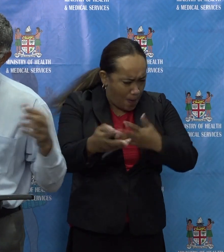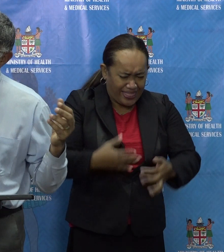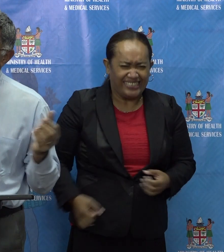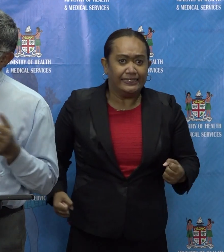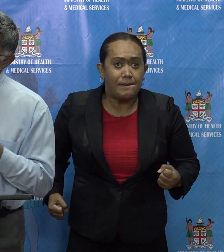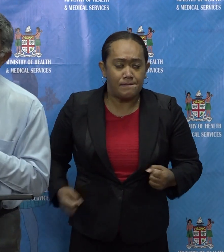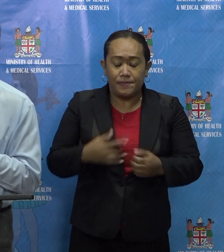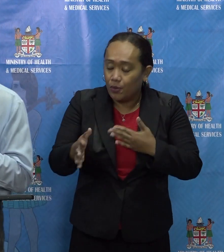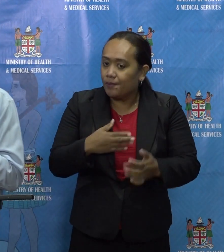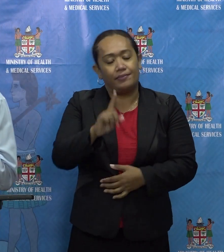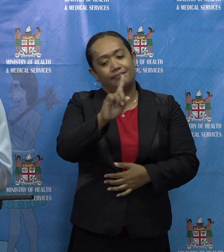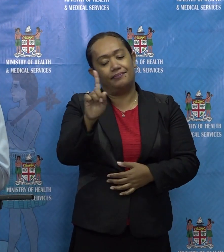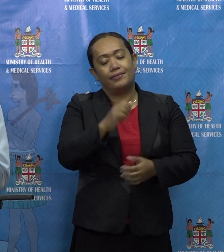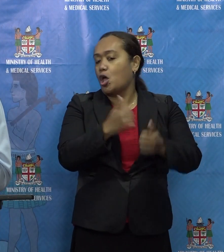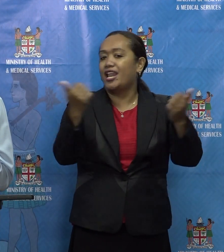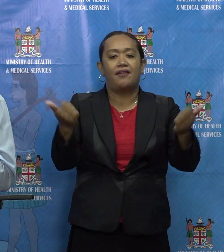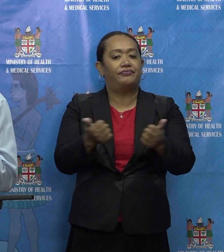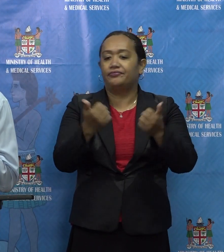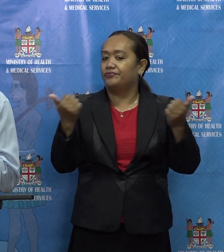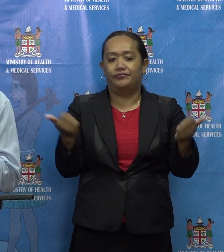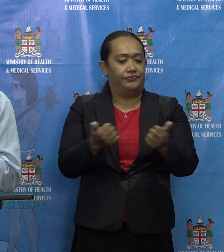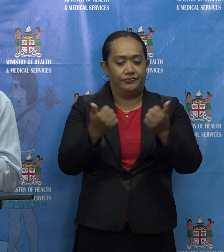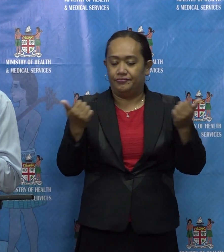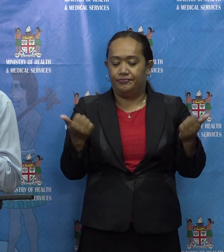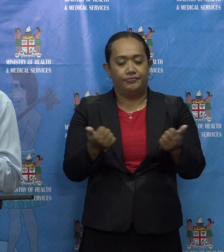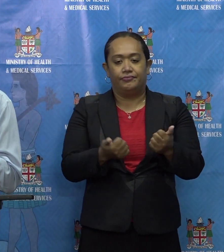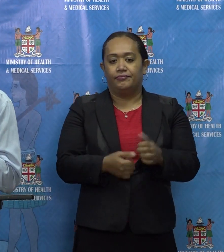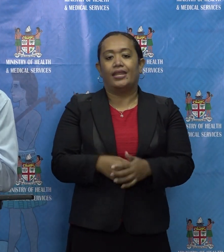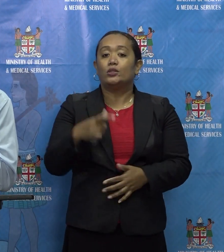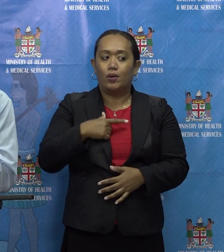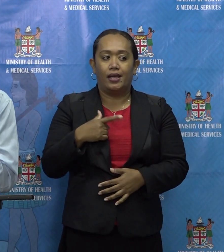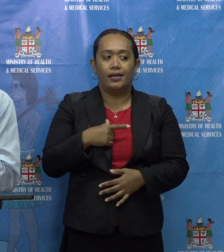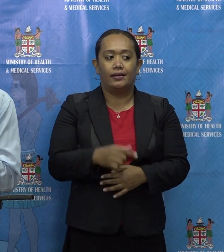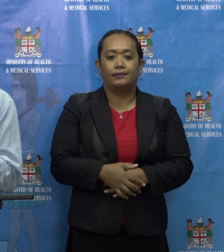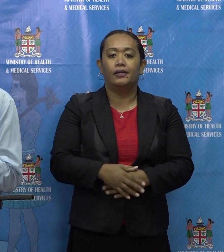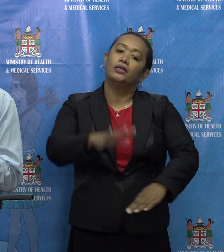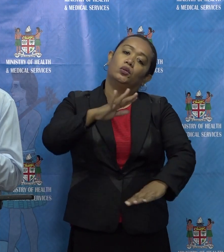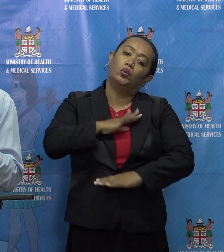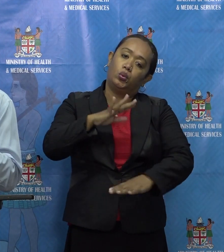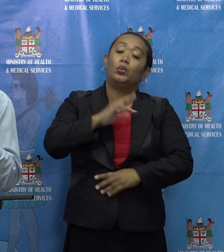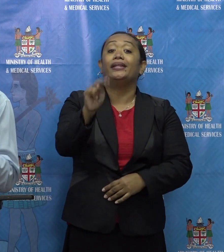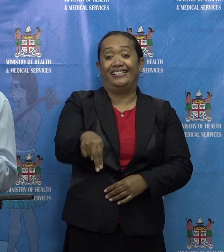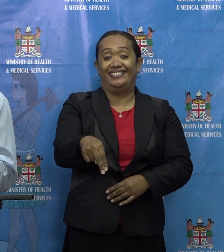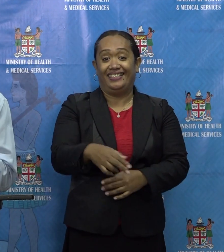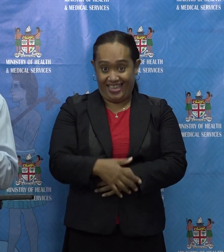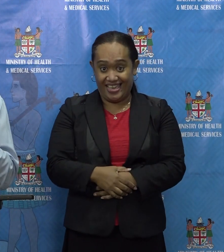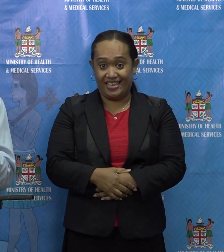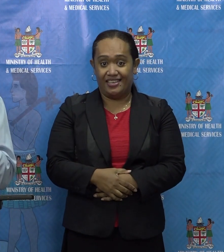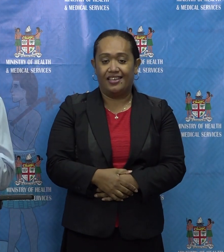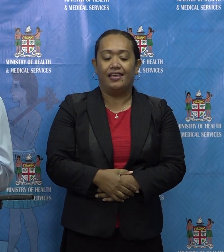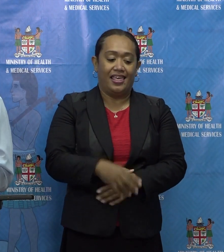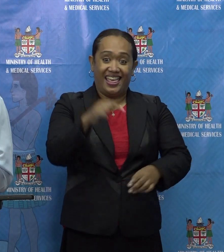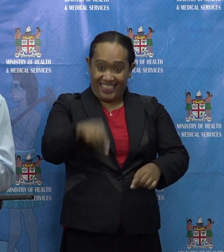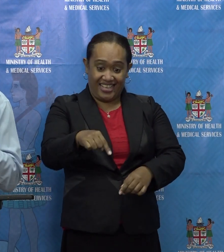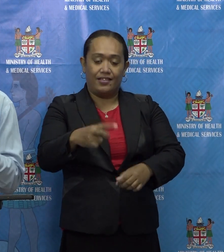what the government does, it will never be enough. And unfortunately, it's the nature of the beast that we're fighting. This